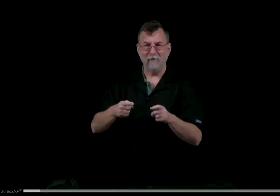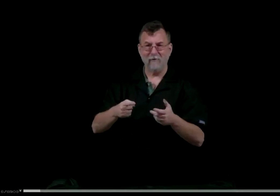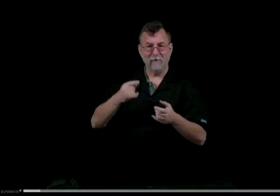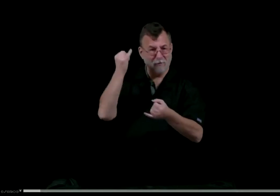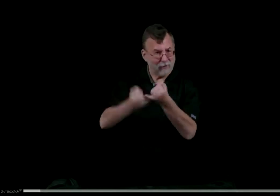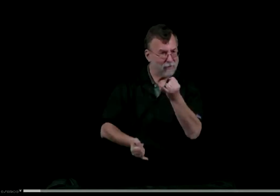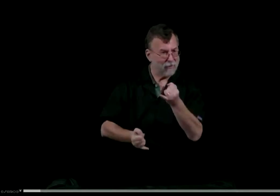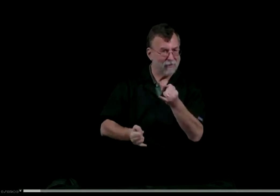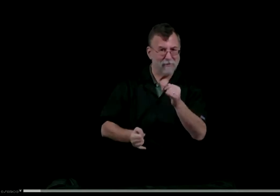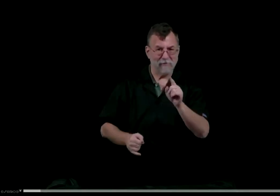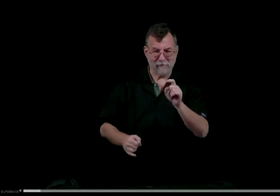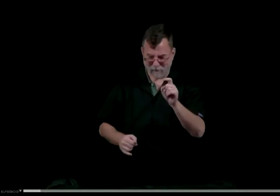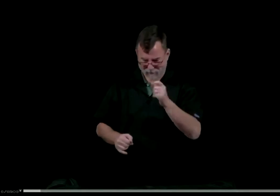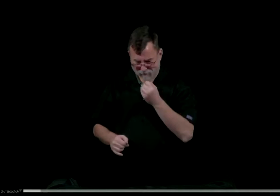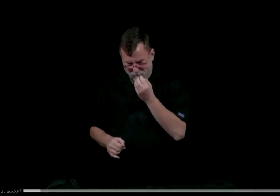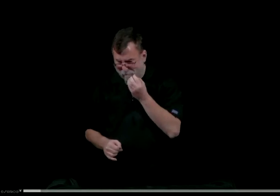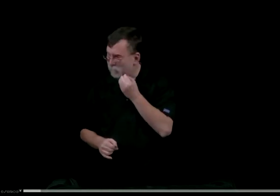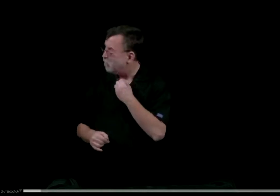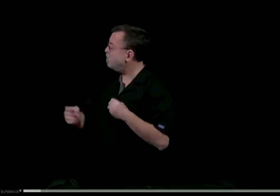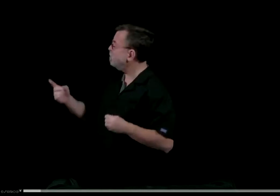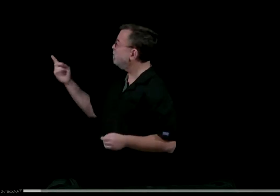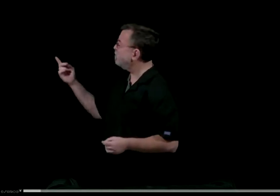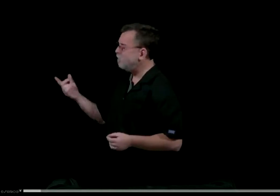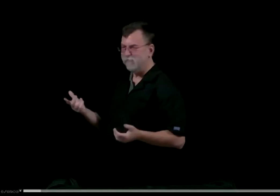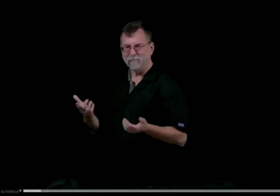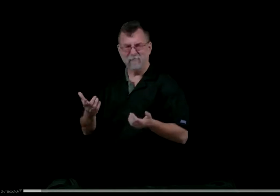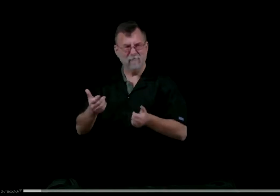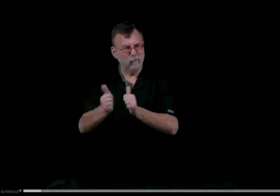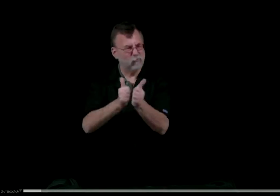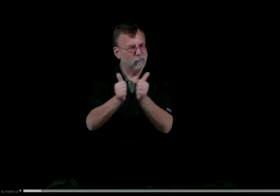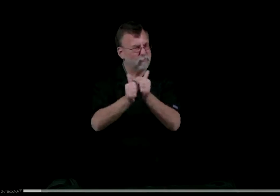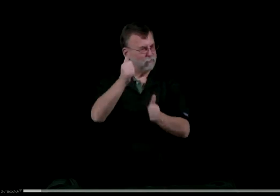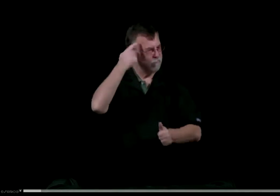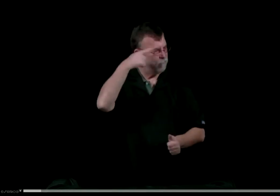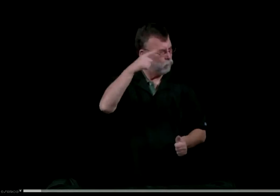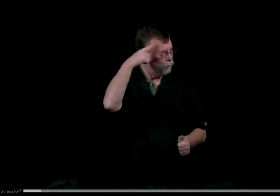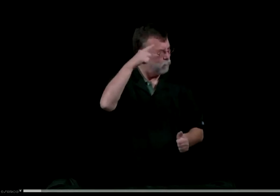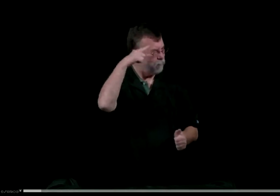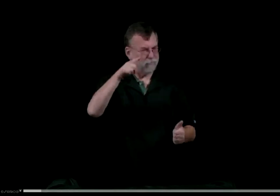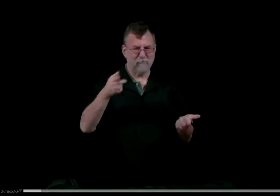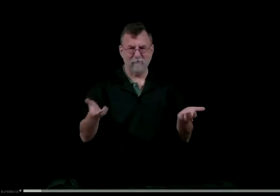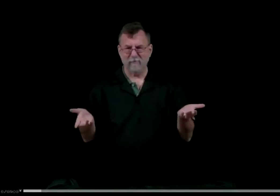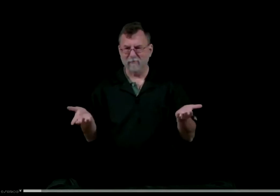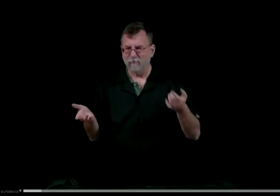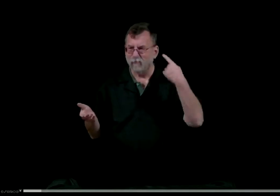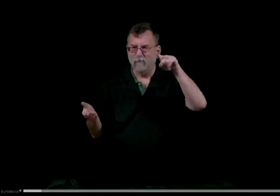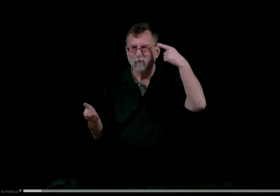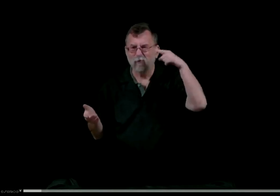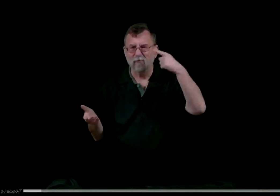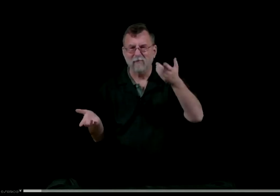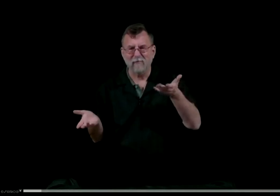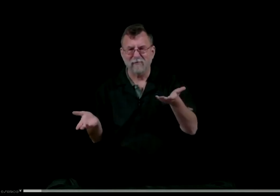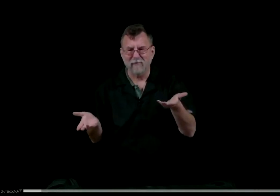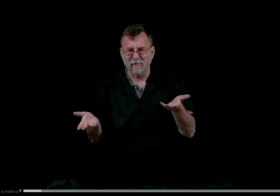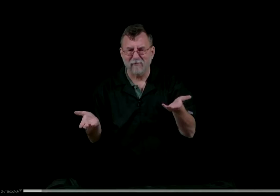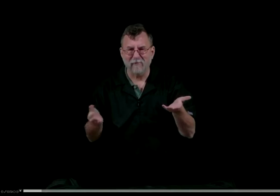The start of the race, the finish of a race. Competition for what? What's it for?